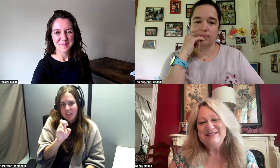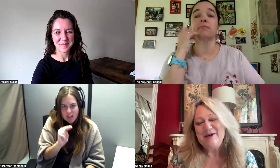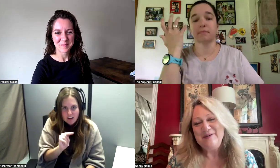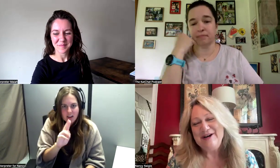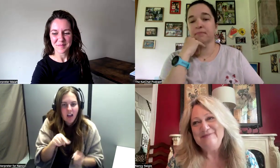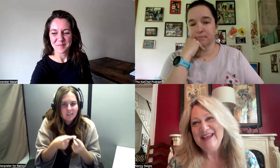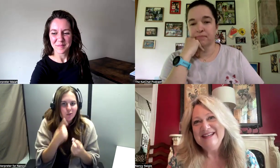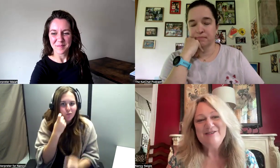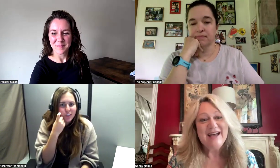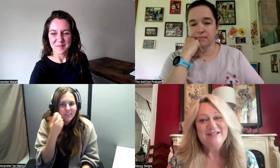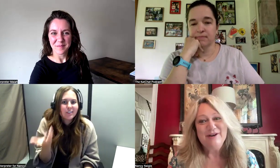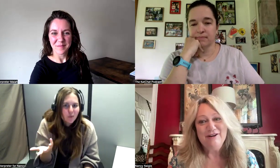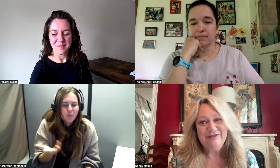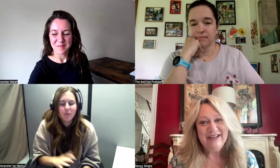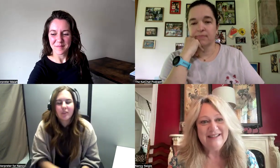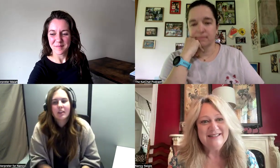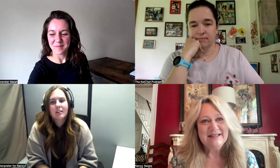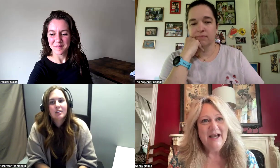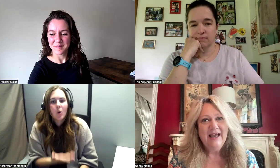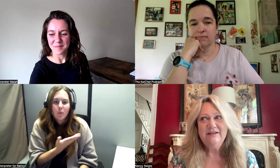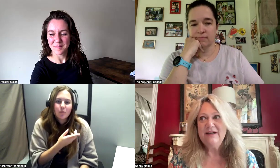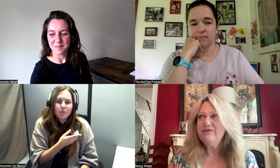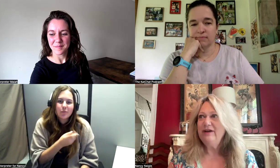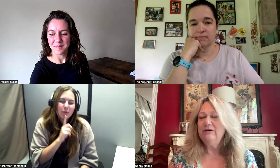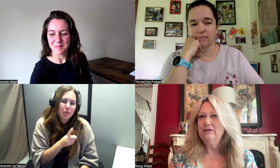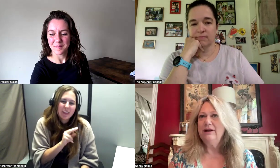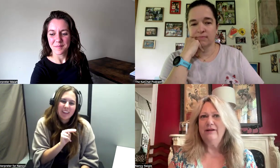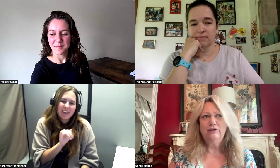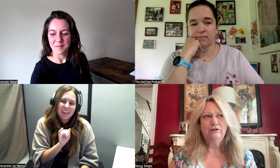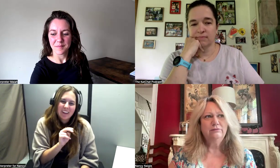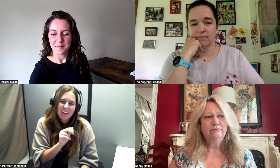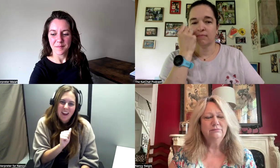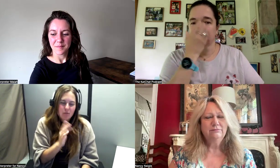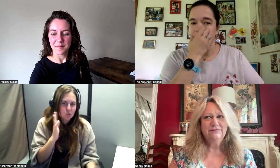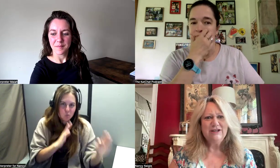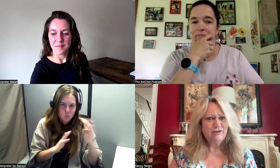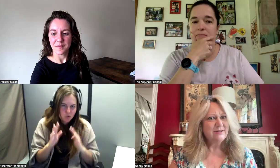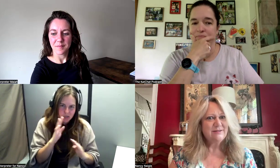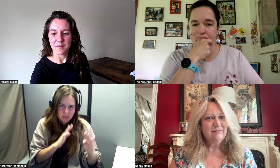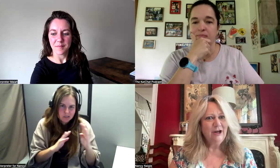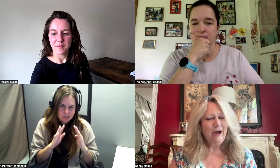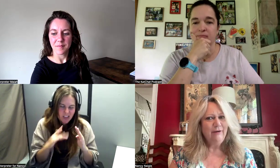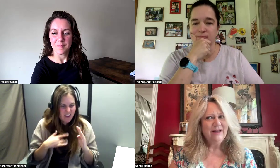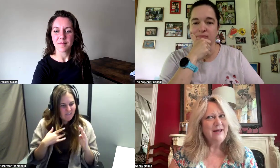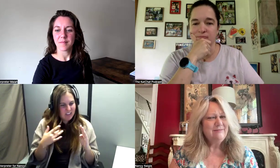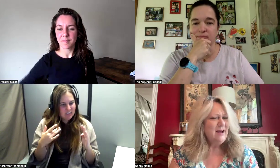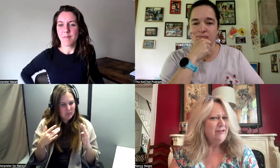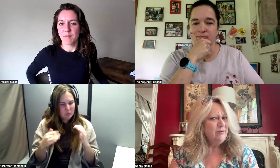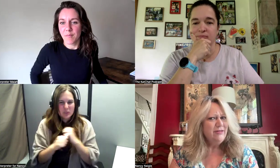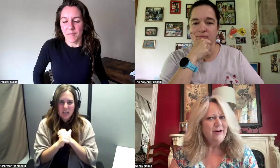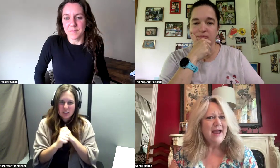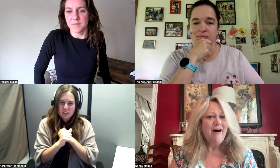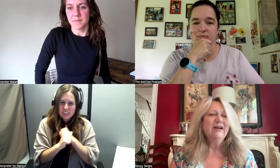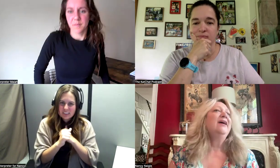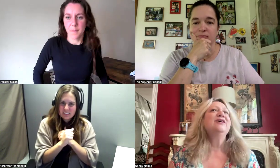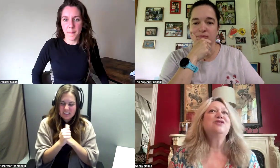Excuse me. So yeah, so in her defense, it does feel a little dangerous, and like not very